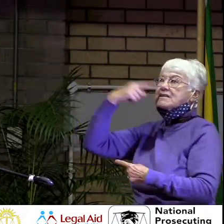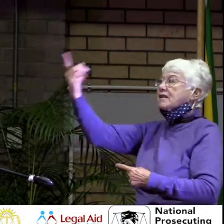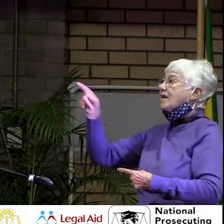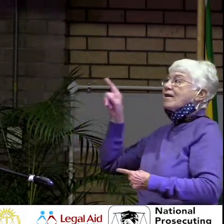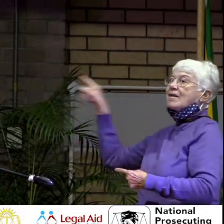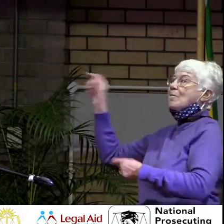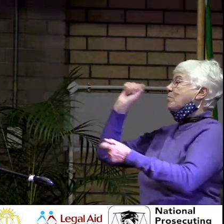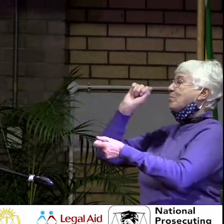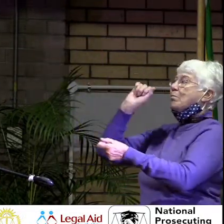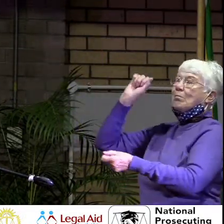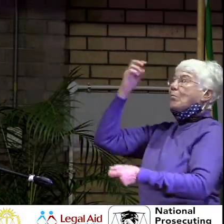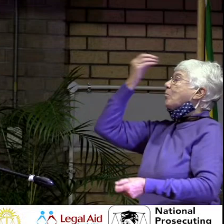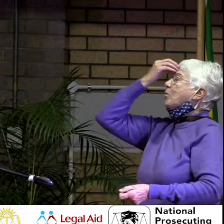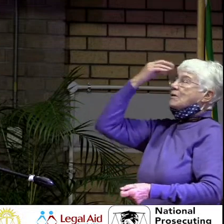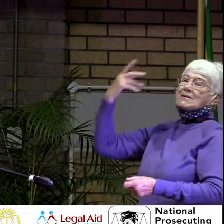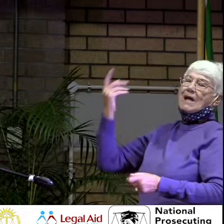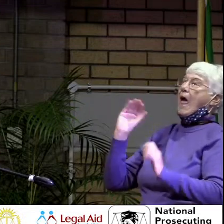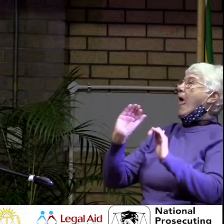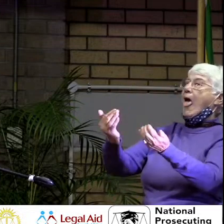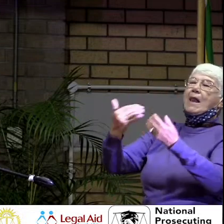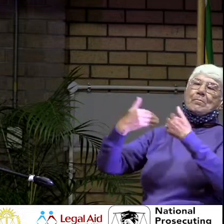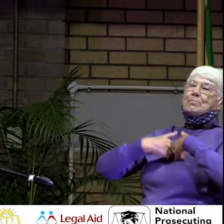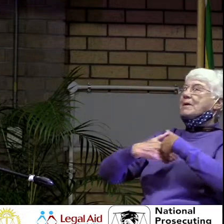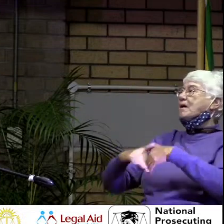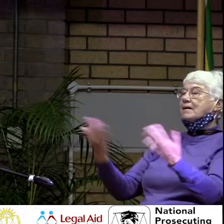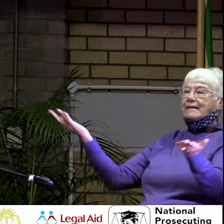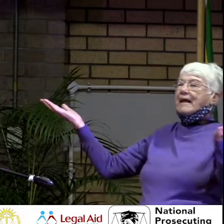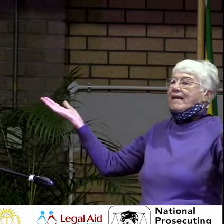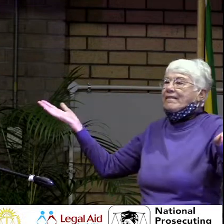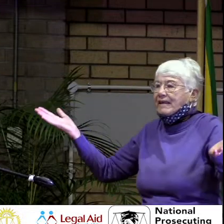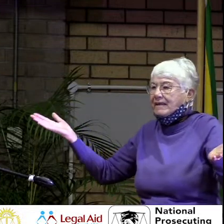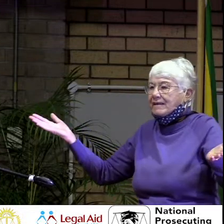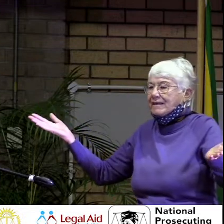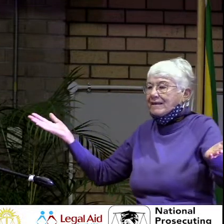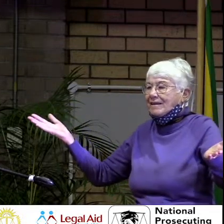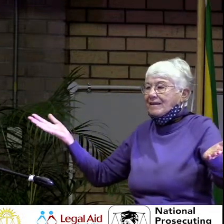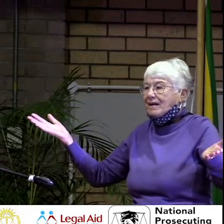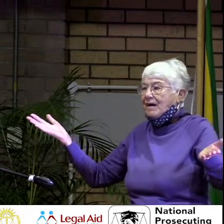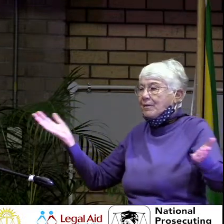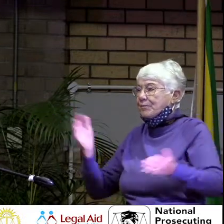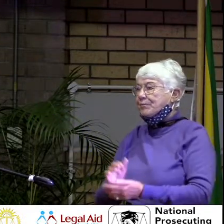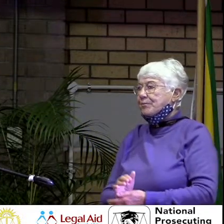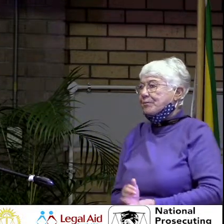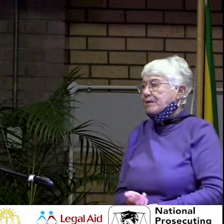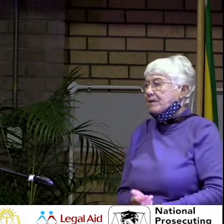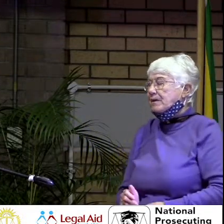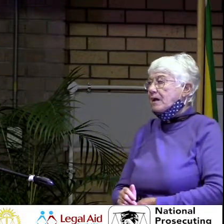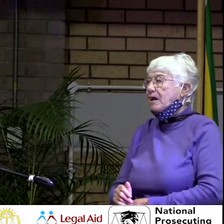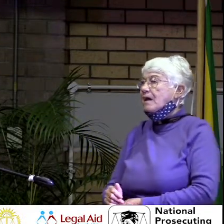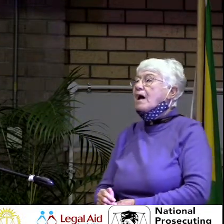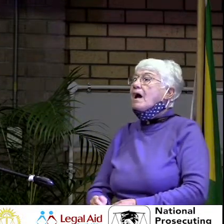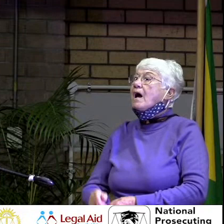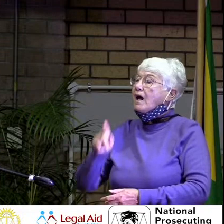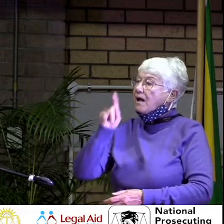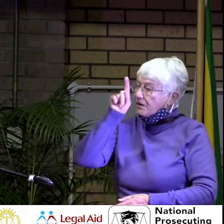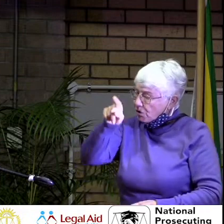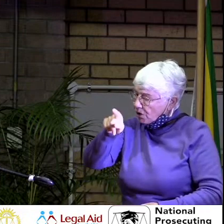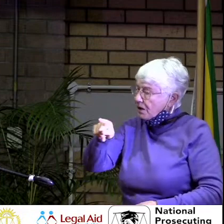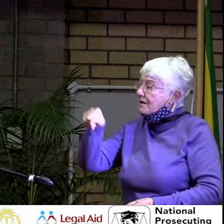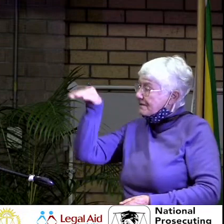So, in closing, access to justice is attainable and it's at your doorstep right here